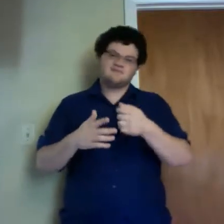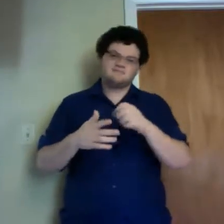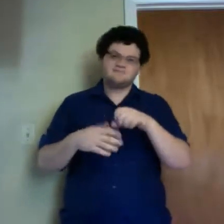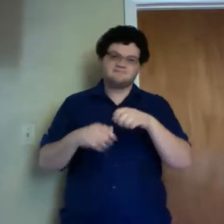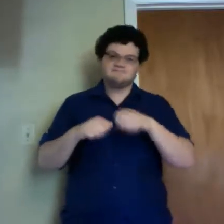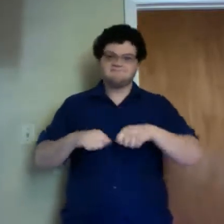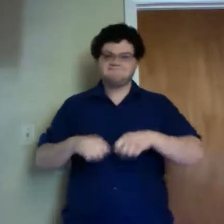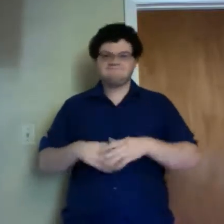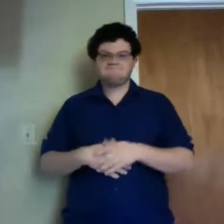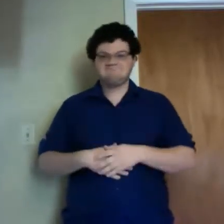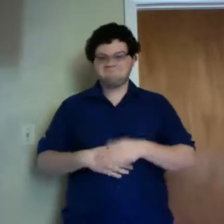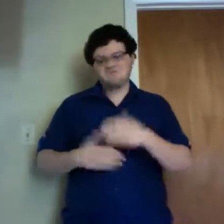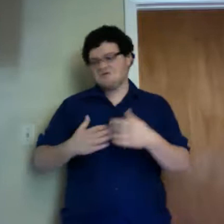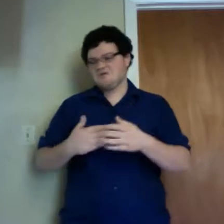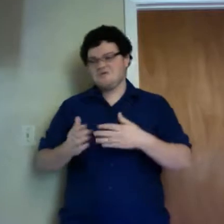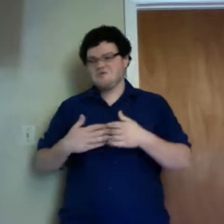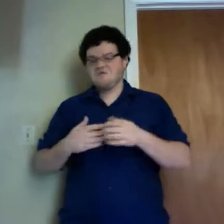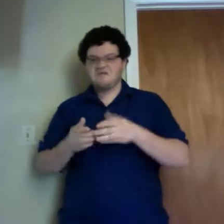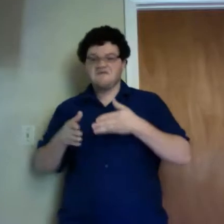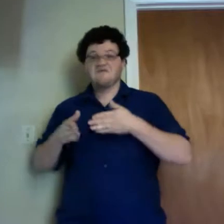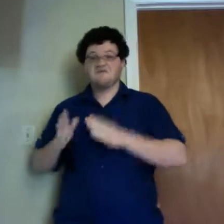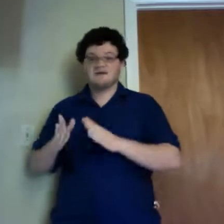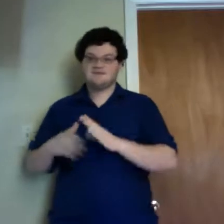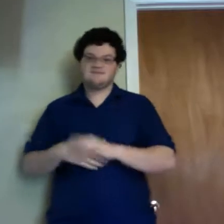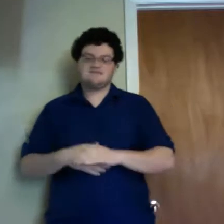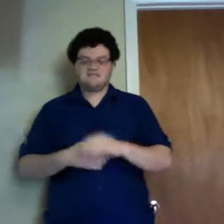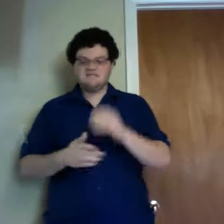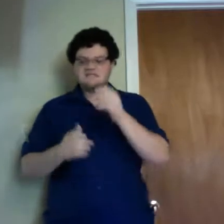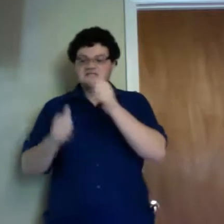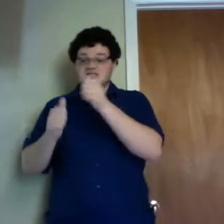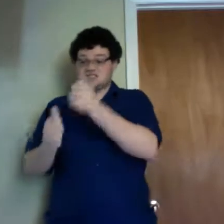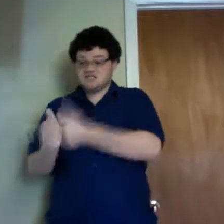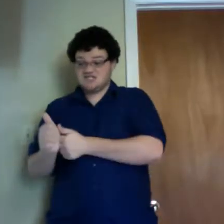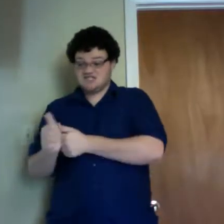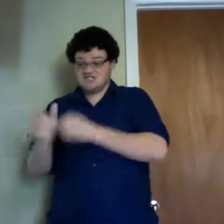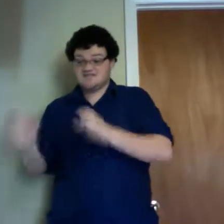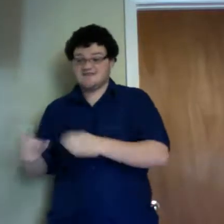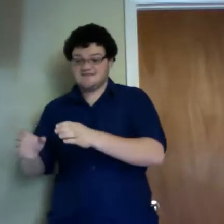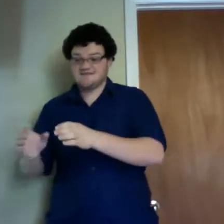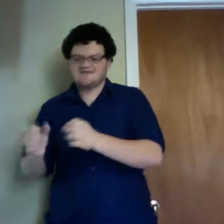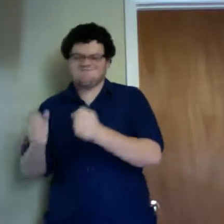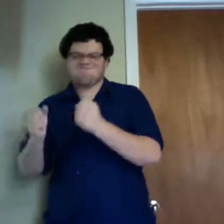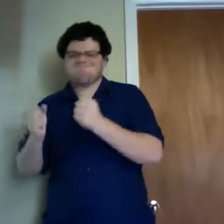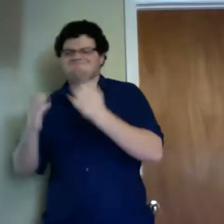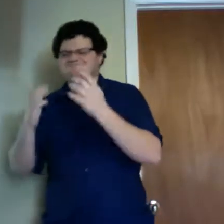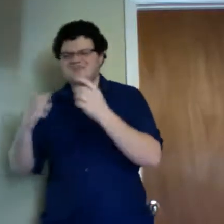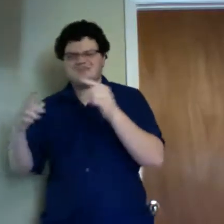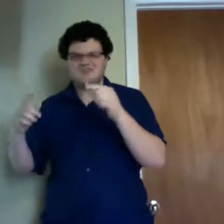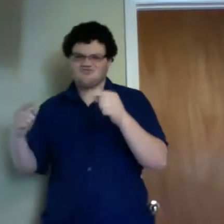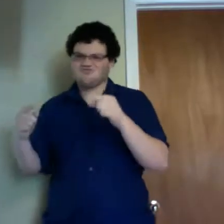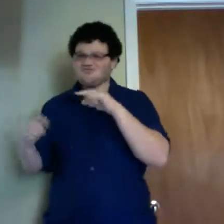there will be many hazards. Each one has to be risk-rated, as each will need to be covered by the range of control measures